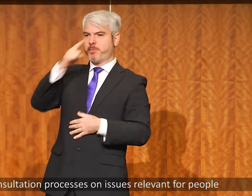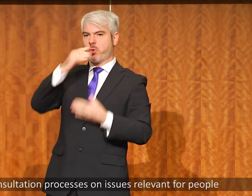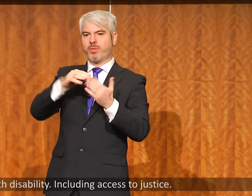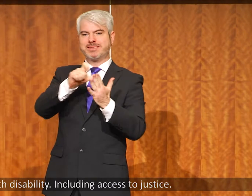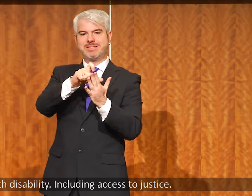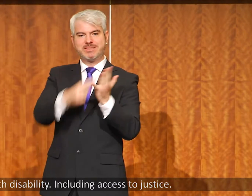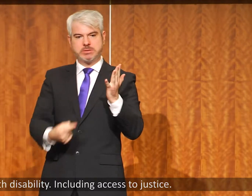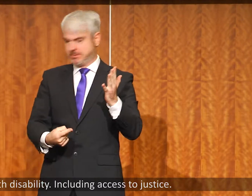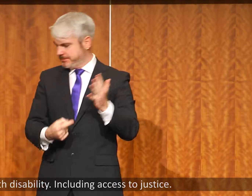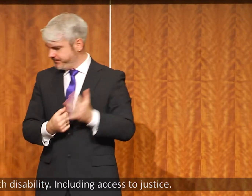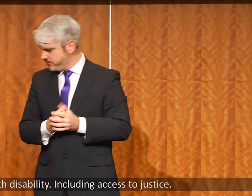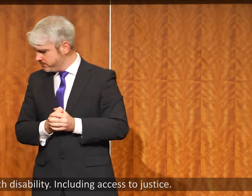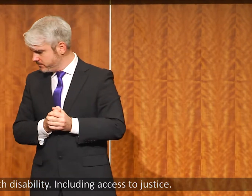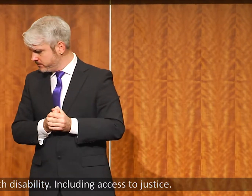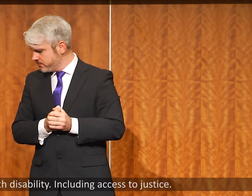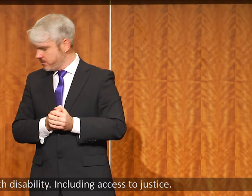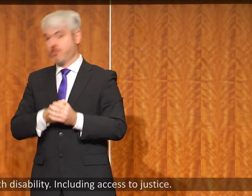relevant for people with disability,